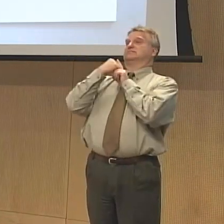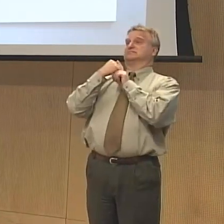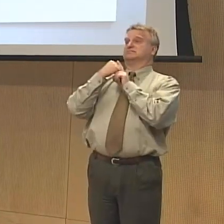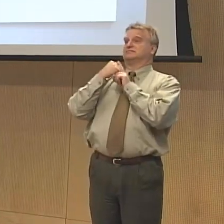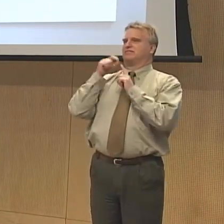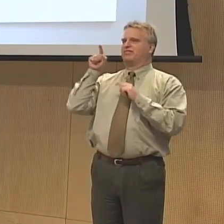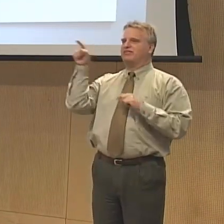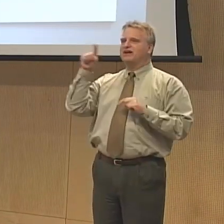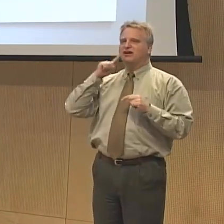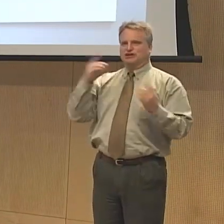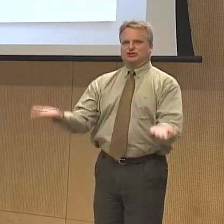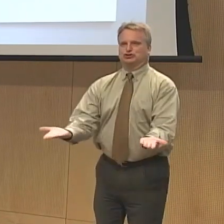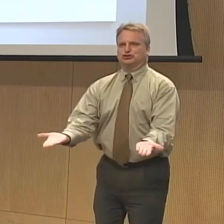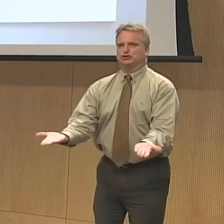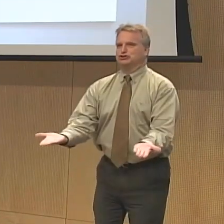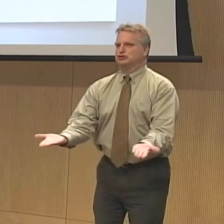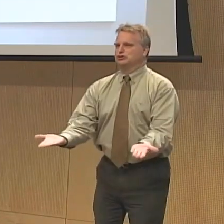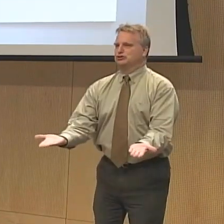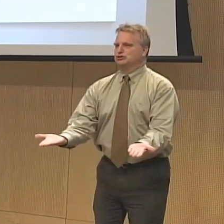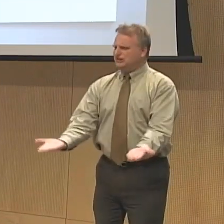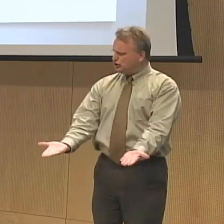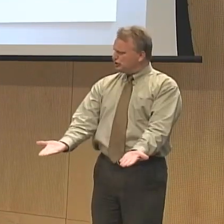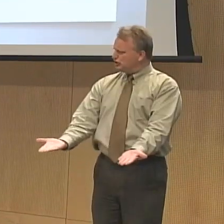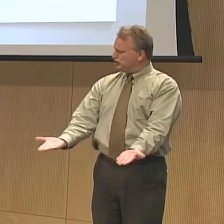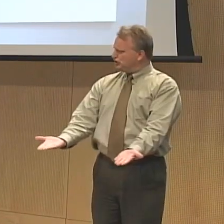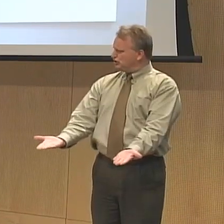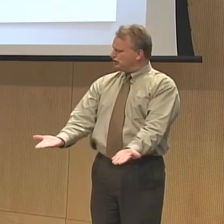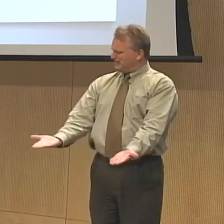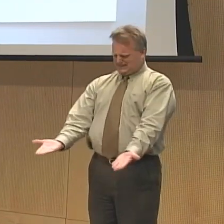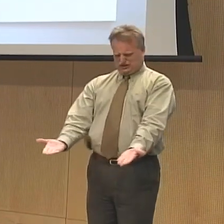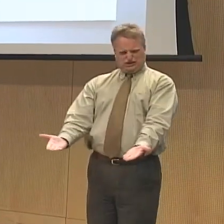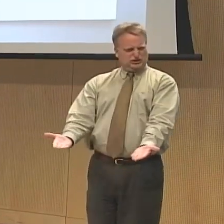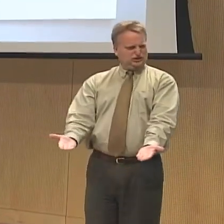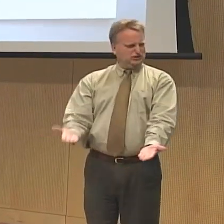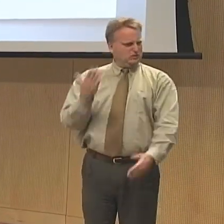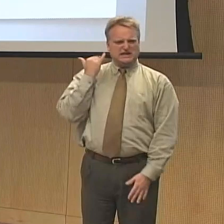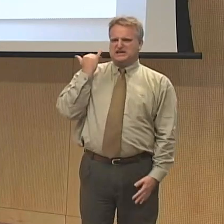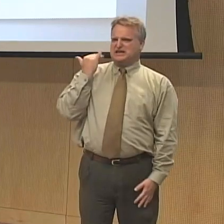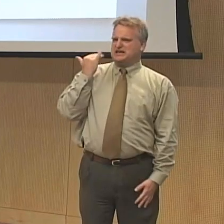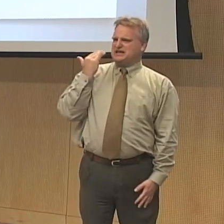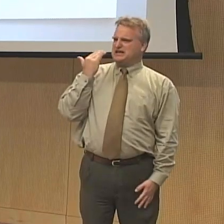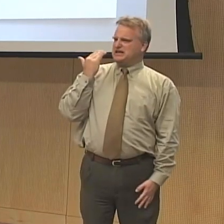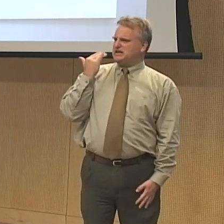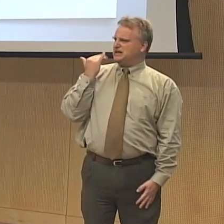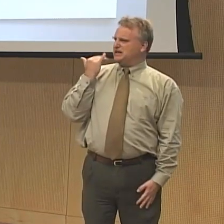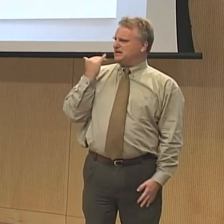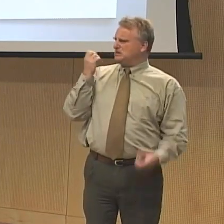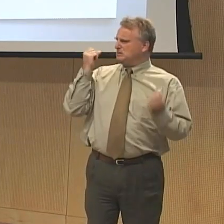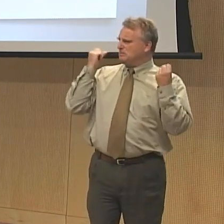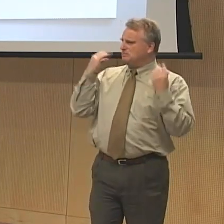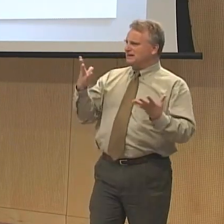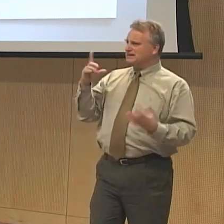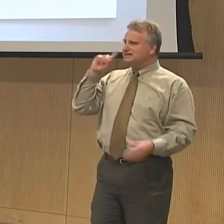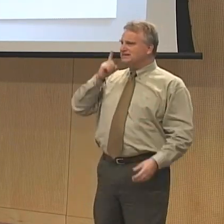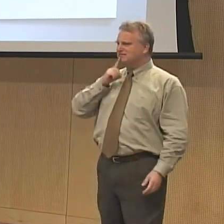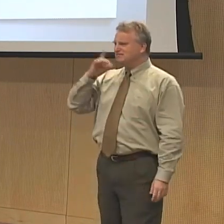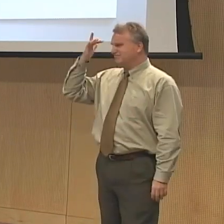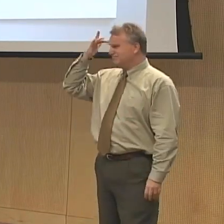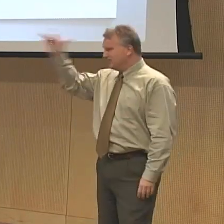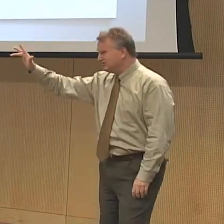However, the biggest bombshell was they were here of all places. Why was that? These were